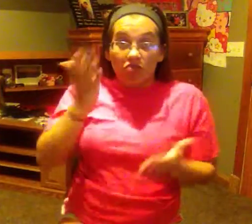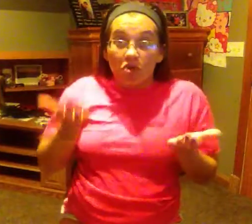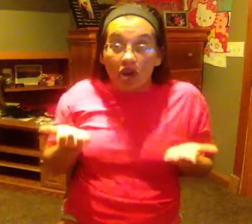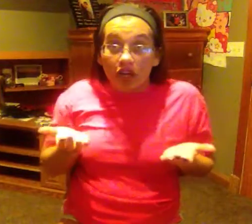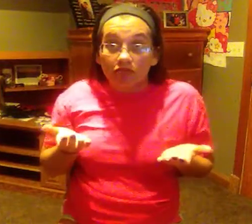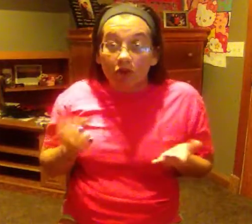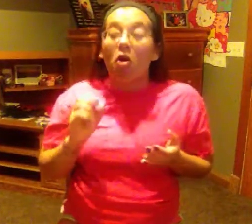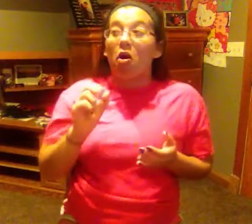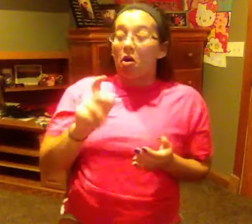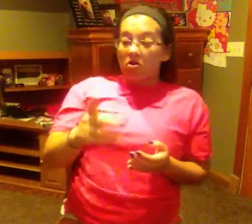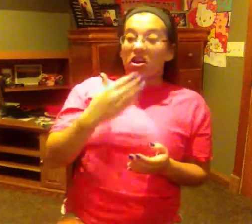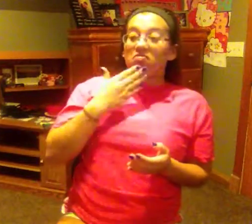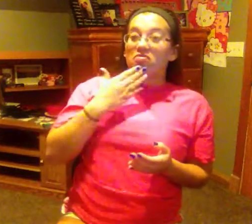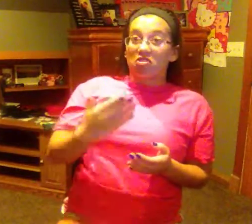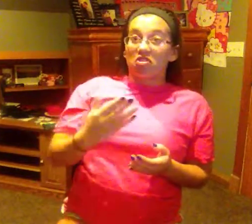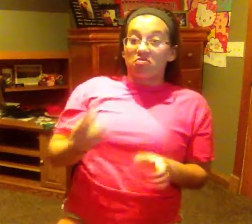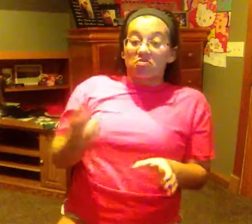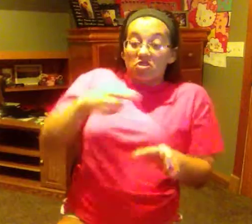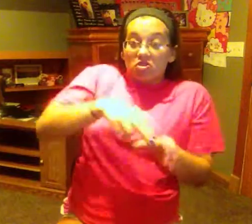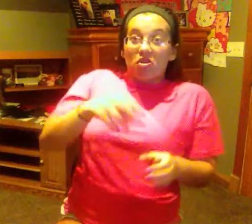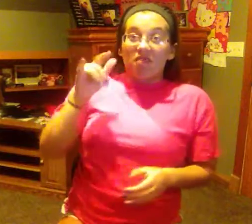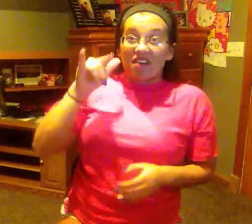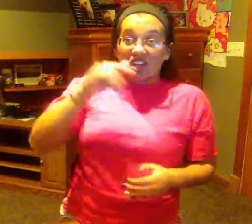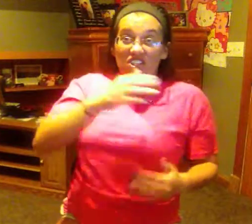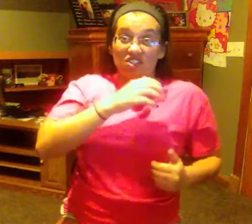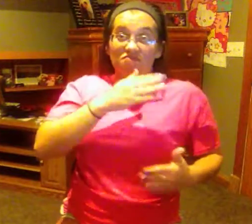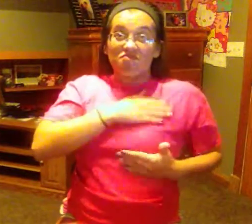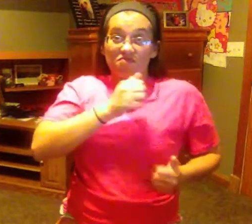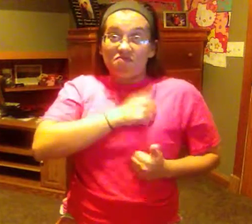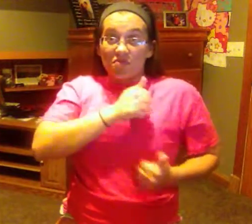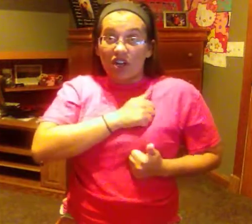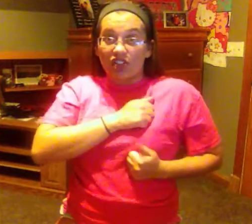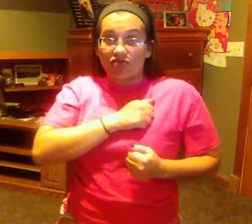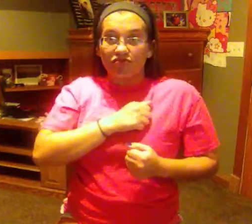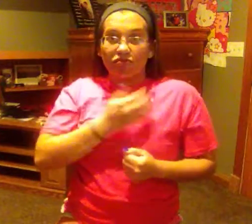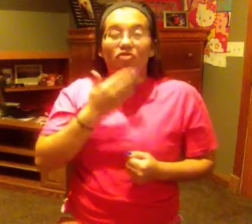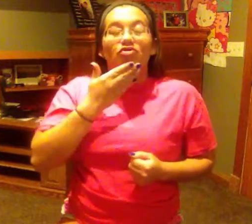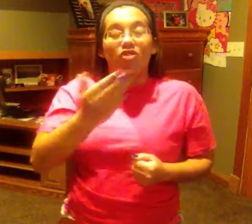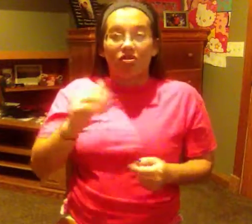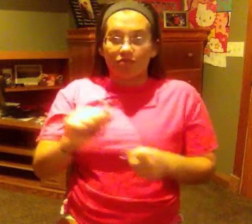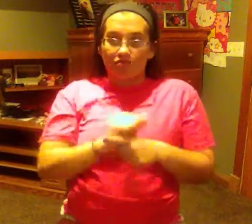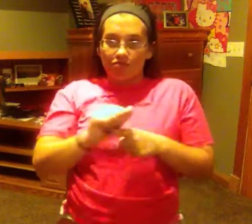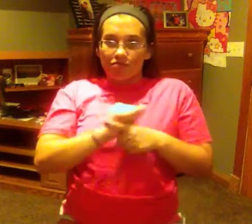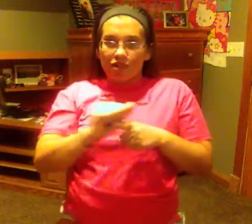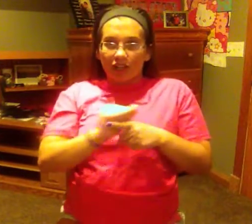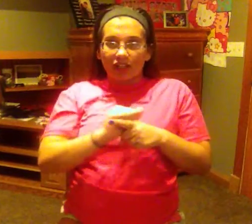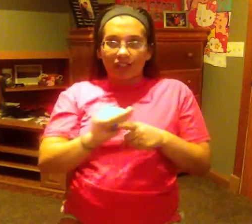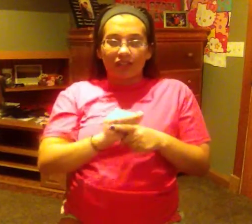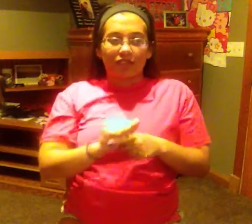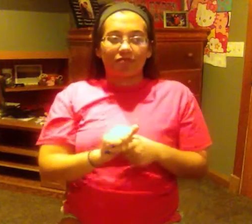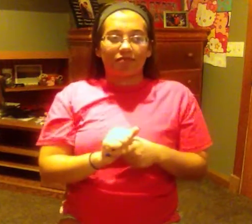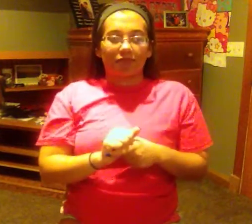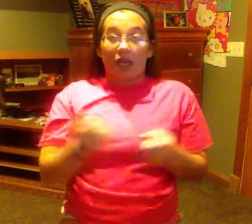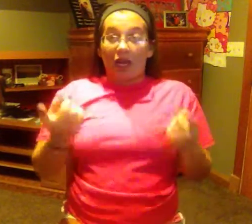way to get the education and the hours you need. And it's the fastest way to get your wings, even as early as age 18, from